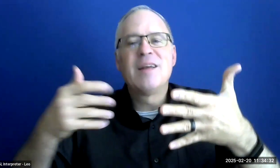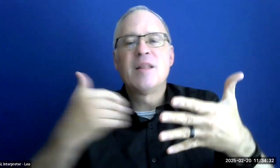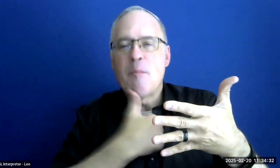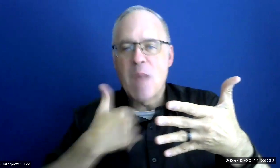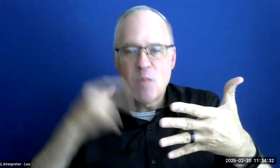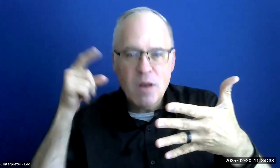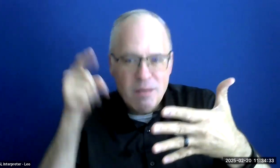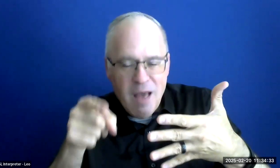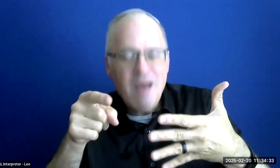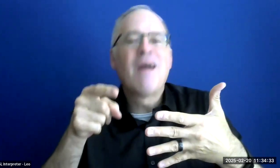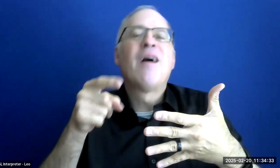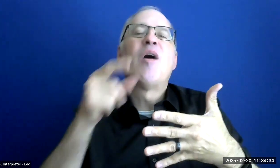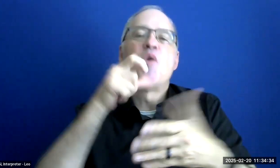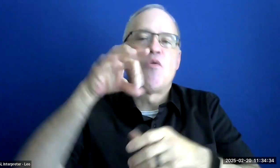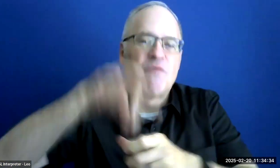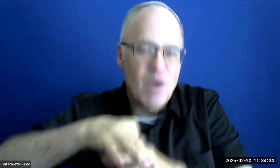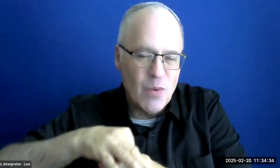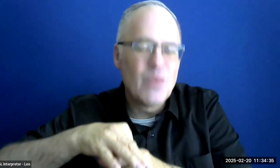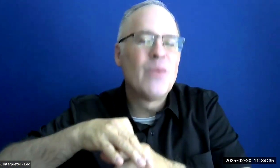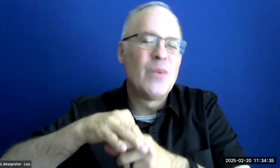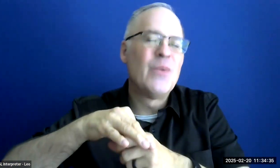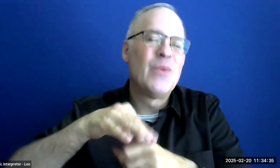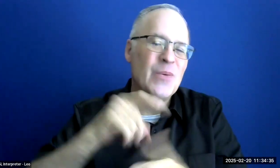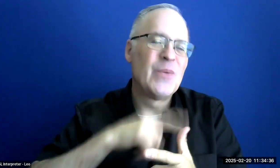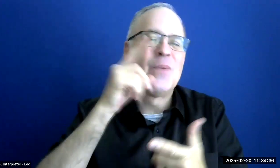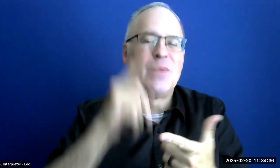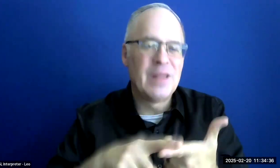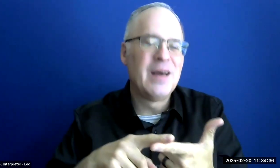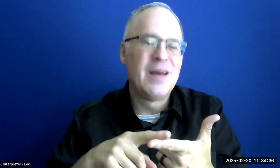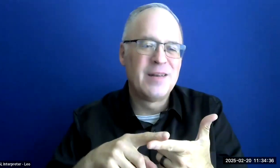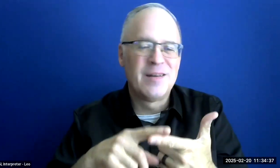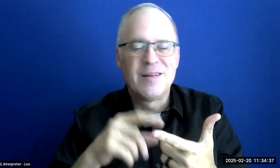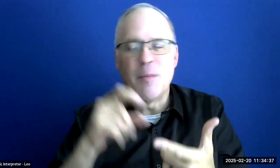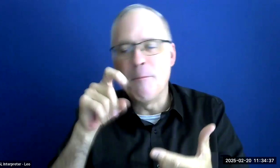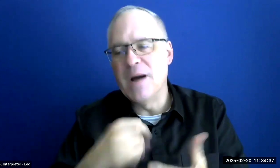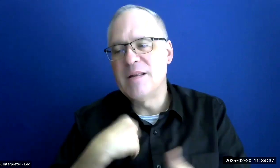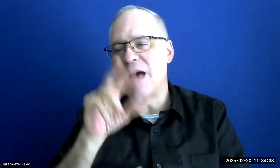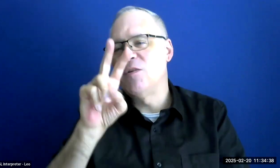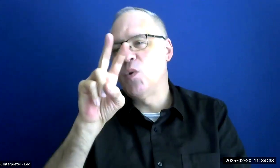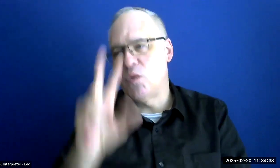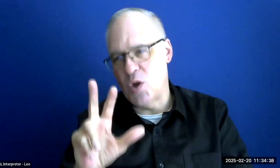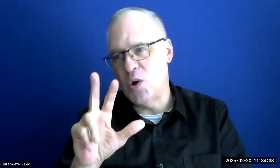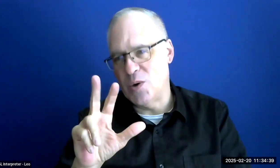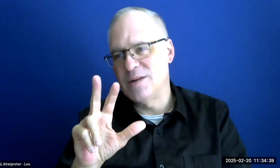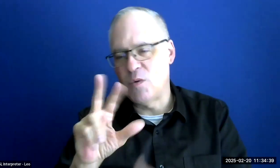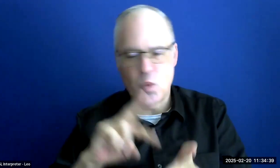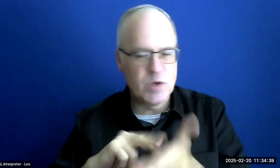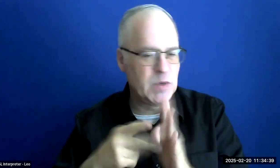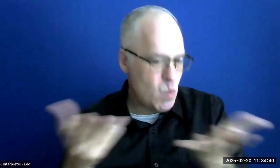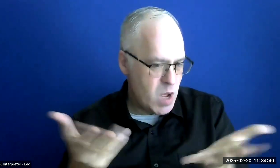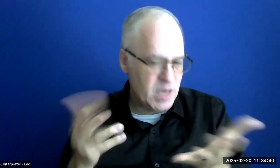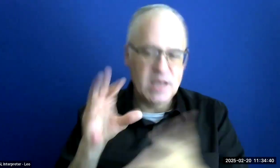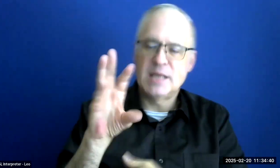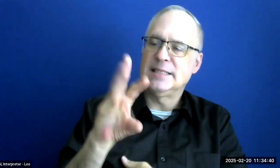the entire ratification process. For then we need 2/3, which is the 66%. And so we